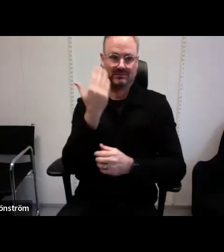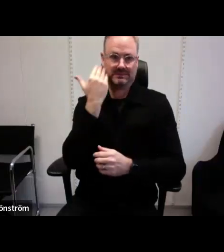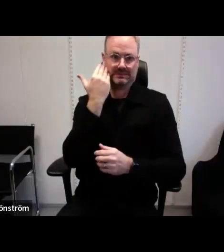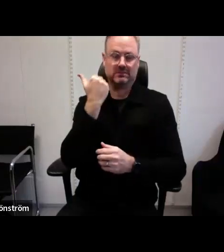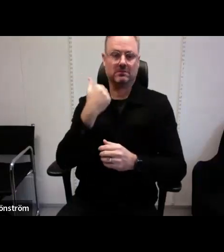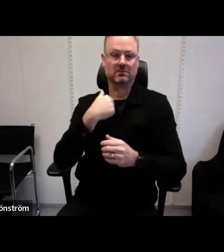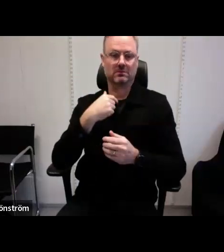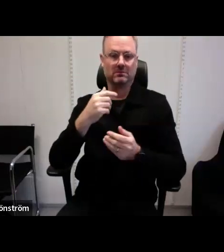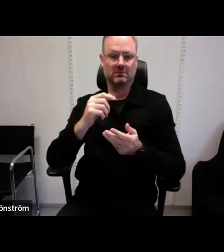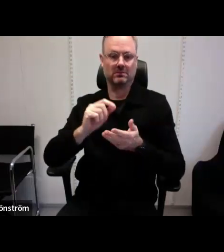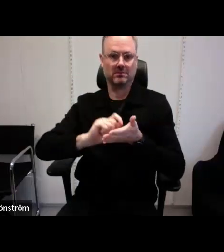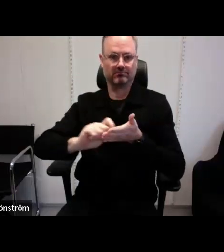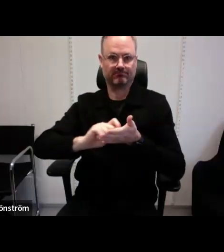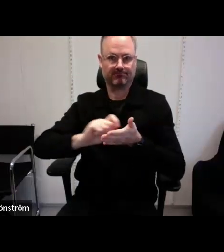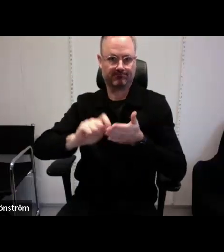self-assessment,